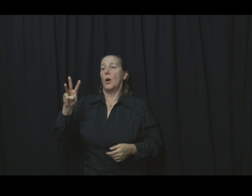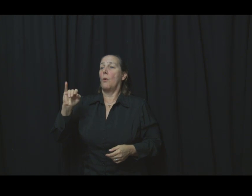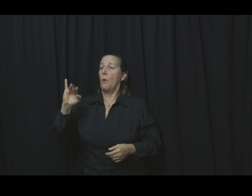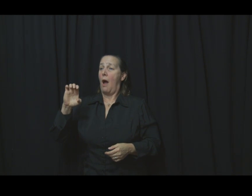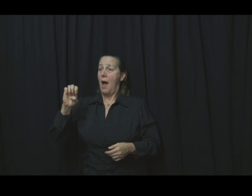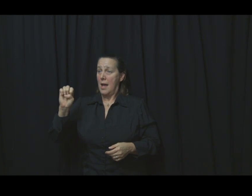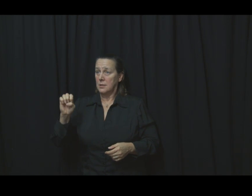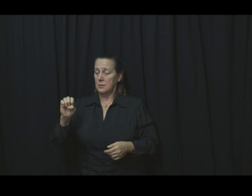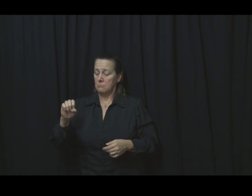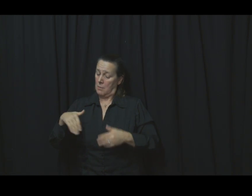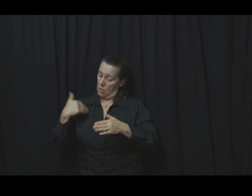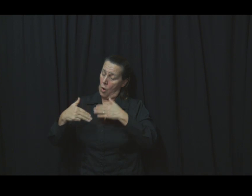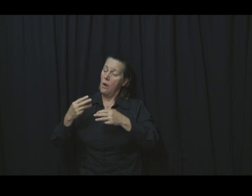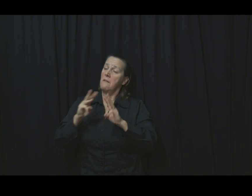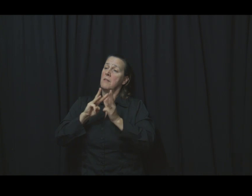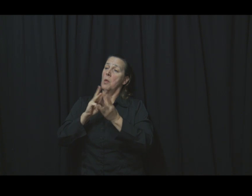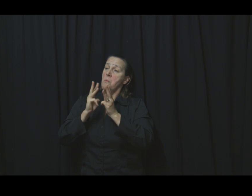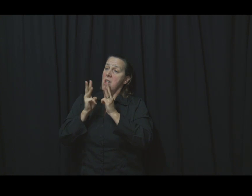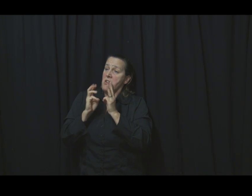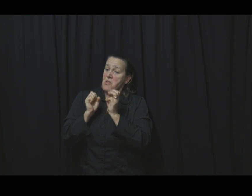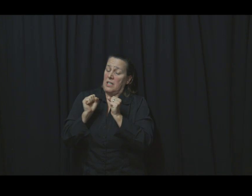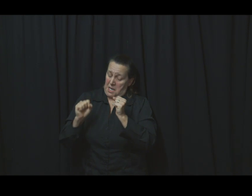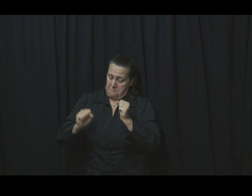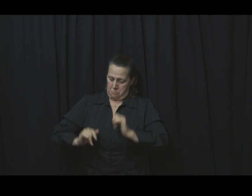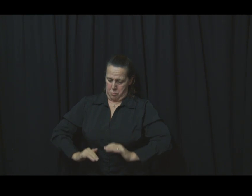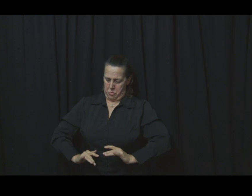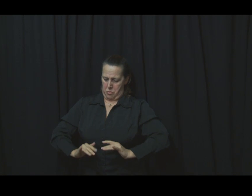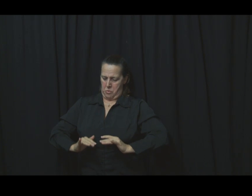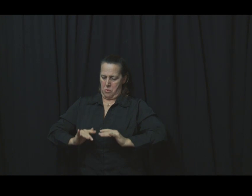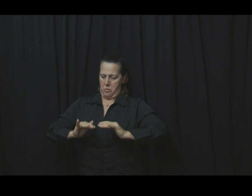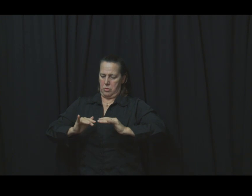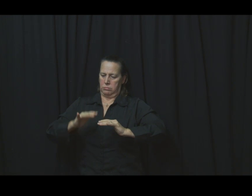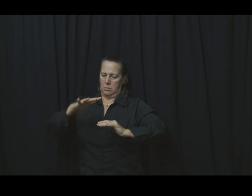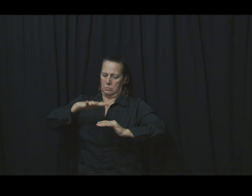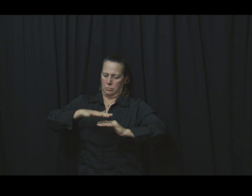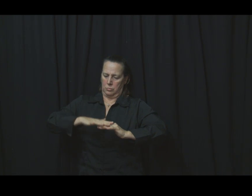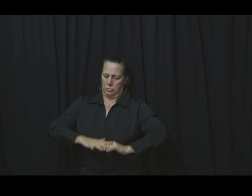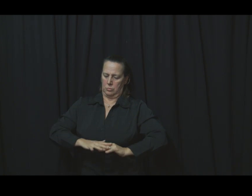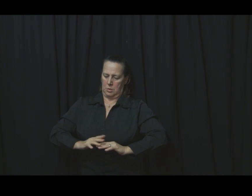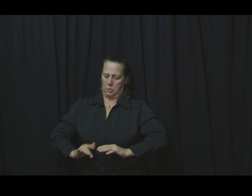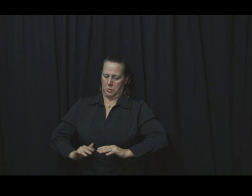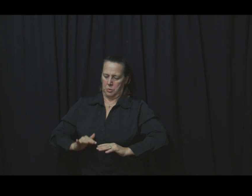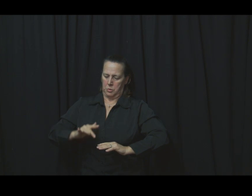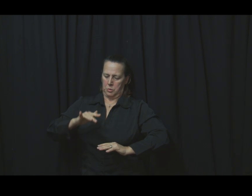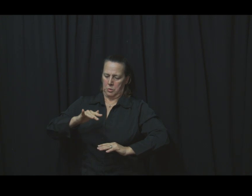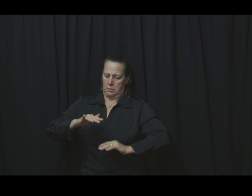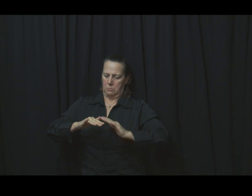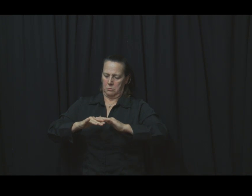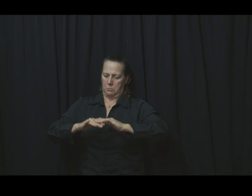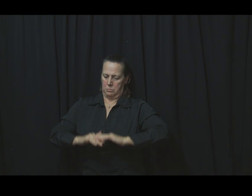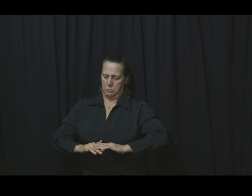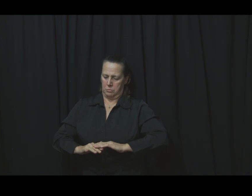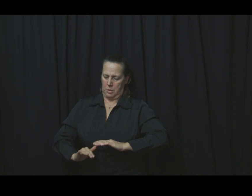the winter as snowflakes fall and are crushed down by subsequent layers. They're crushed together and trapping the little